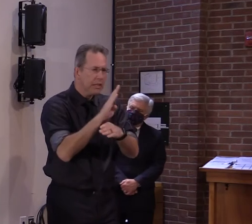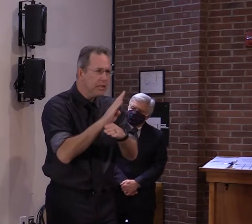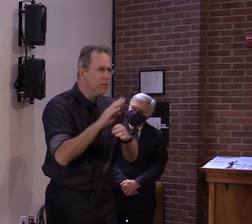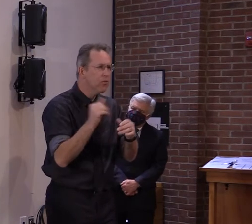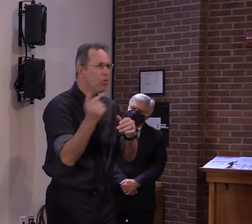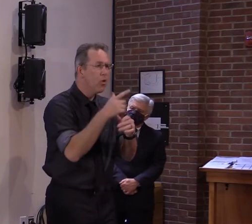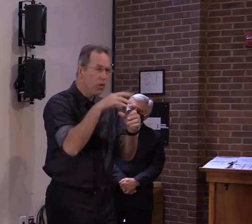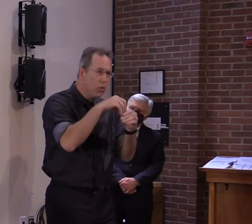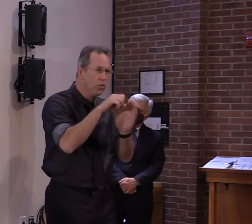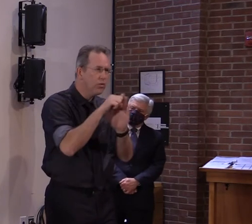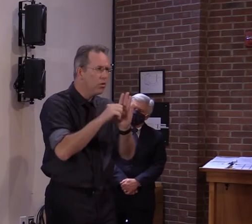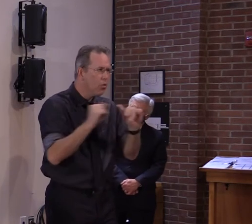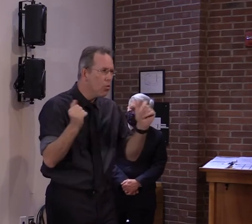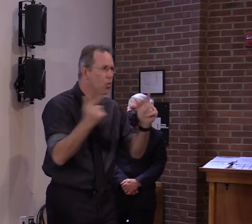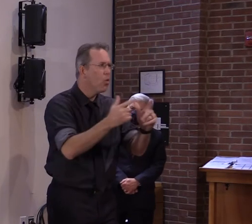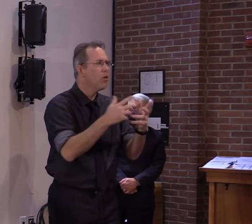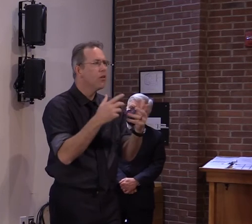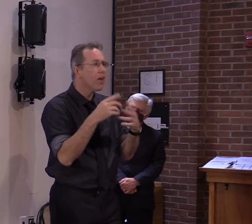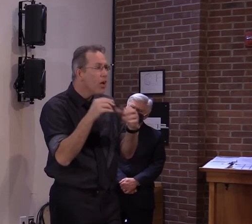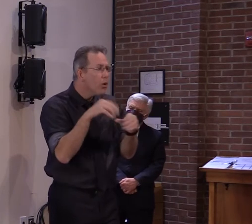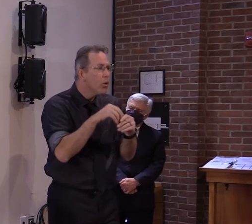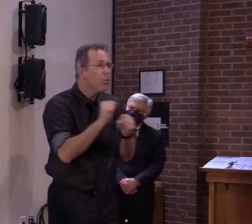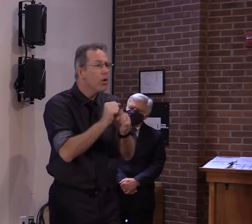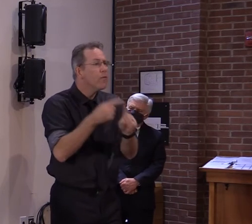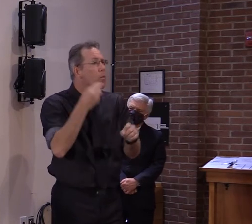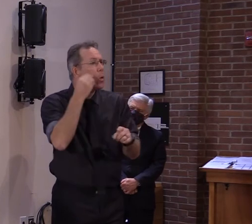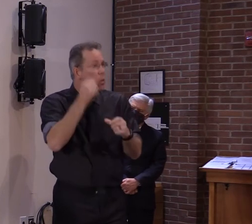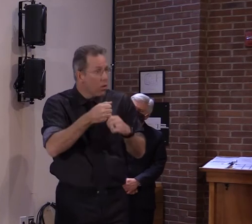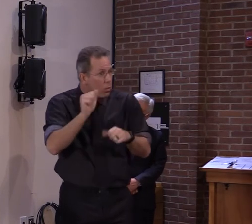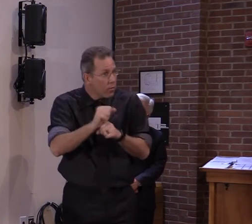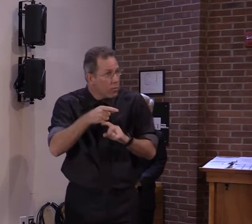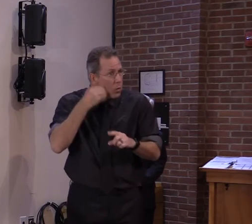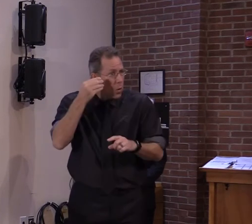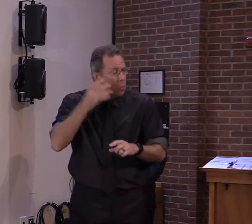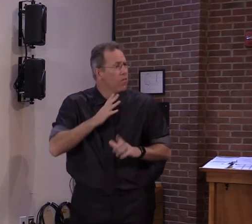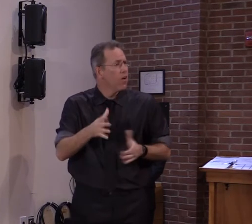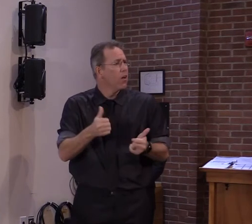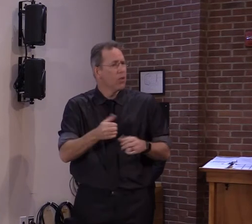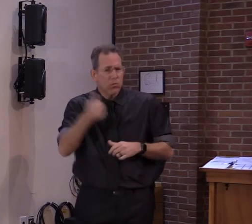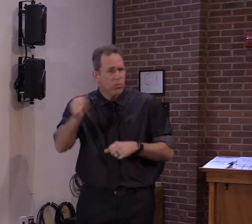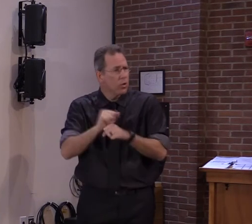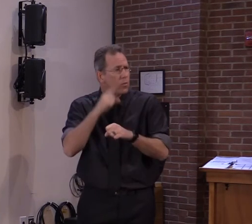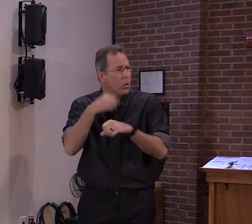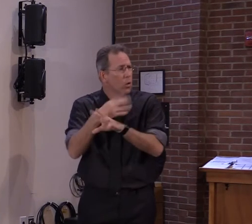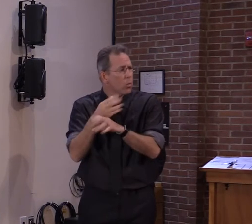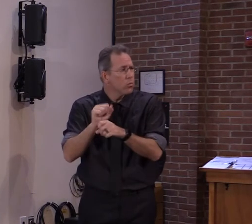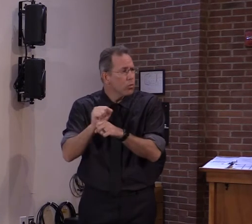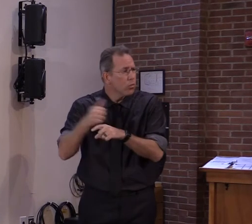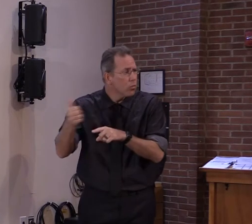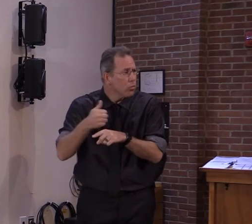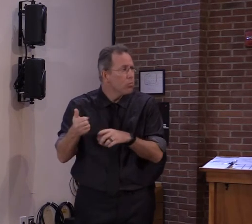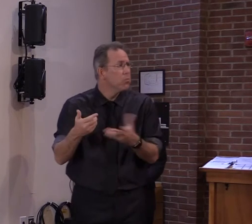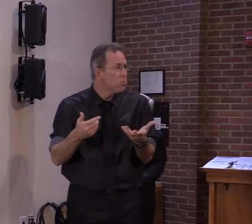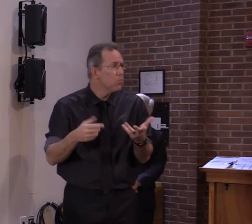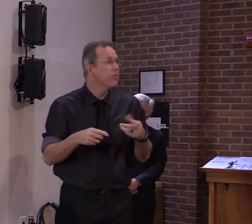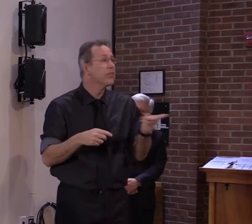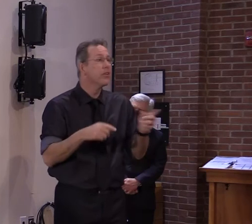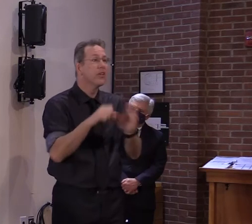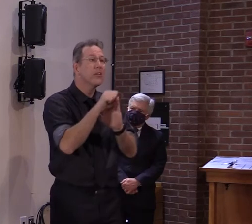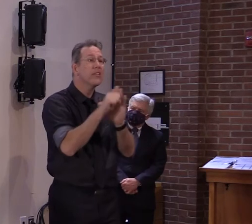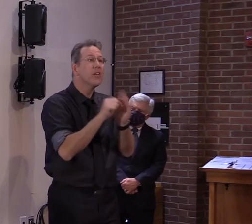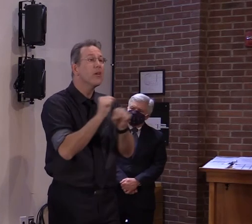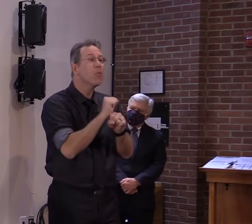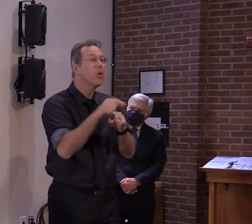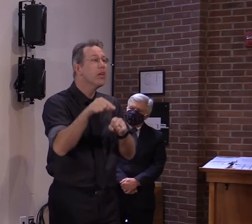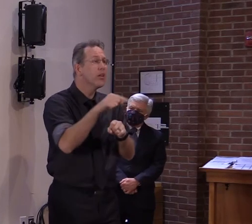work remotely should do so. And that's what we've asked of state employees as well. And it's not just about, it's about trying